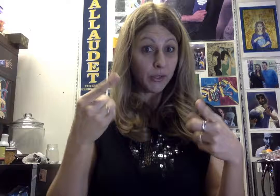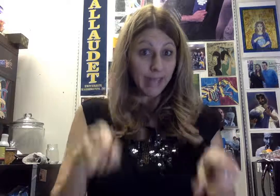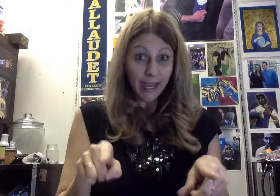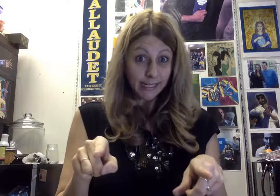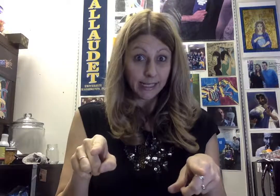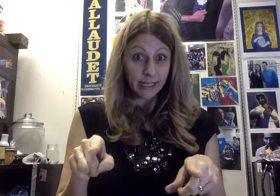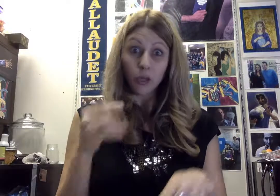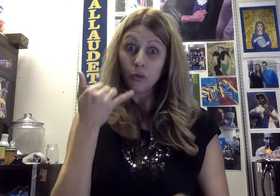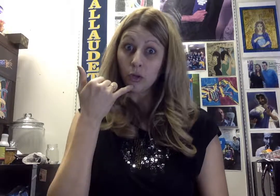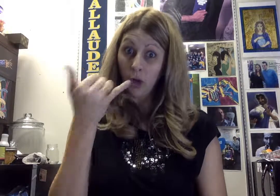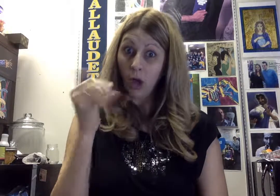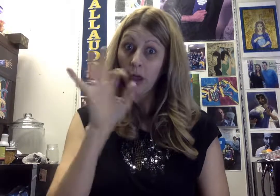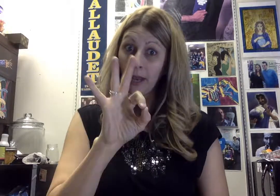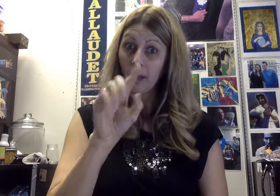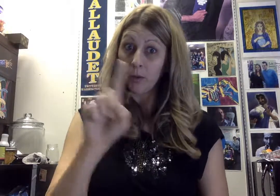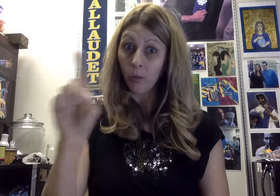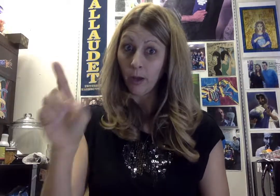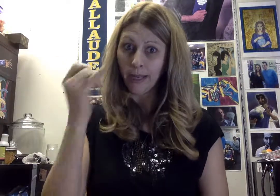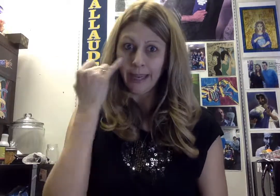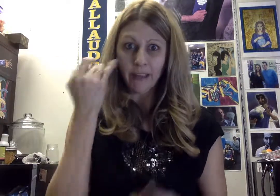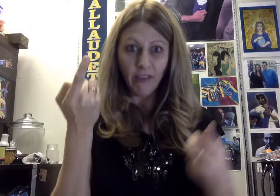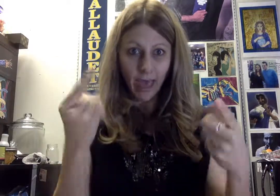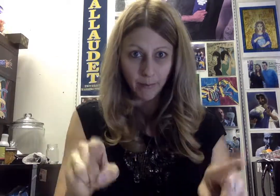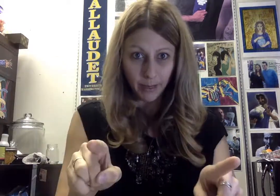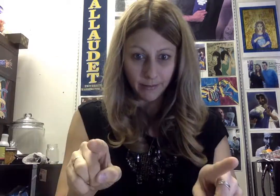an accident, you should call 911. If happen.